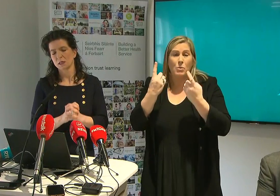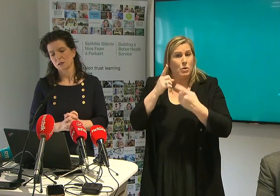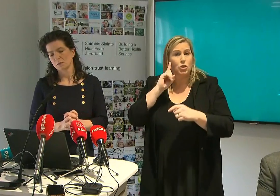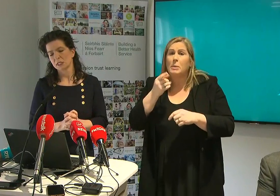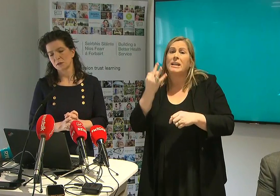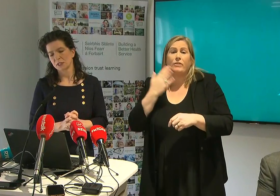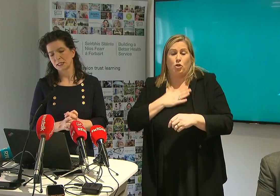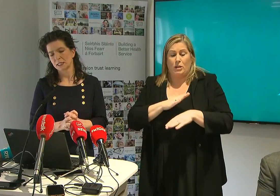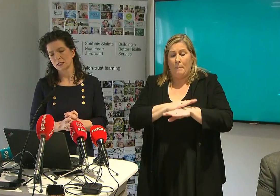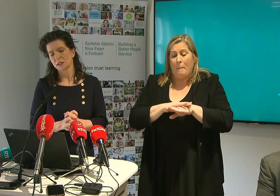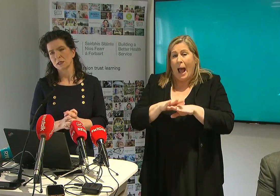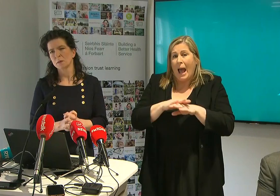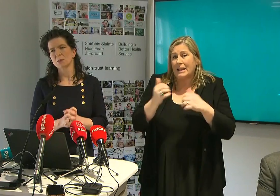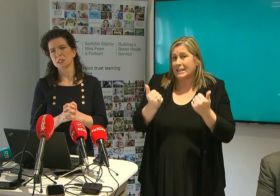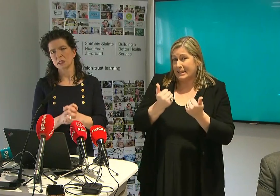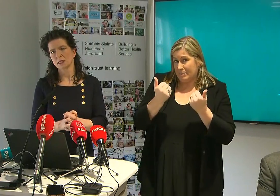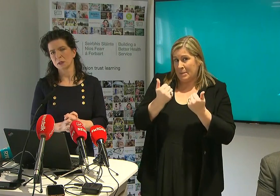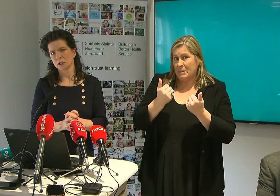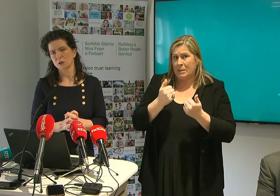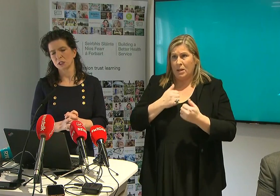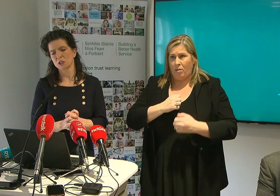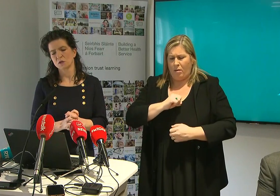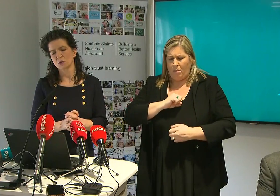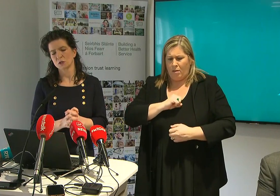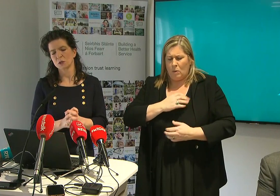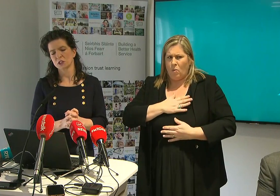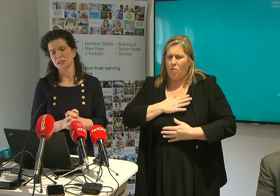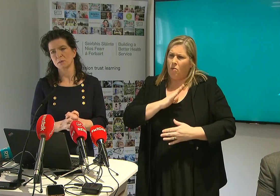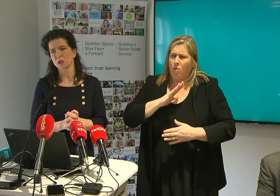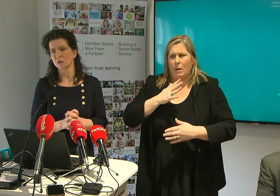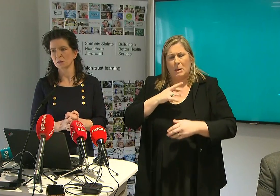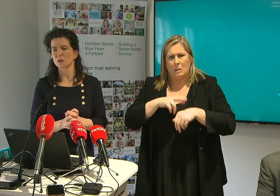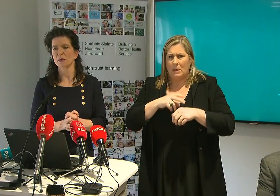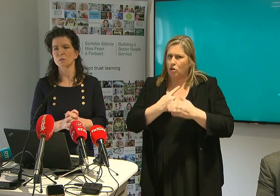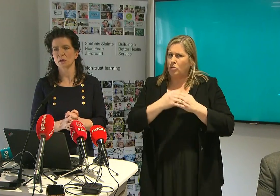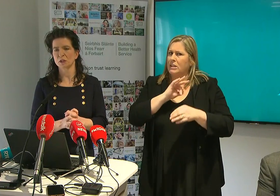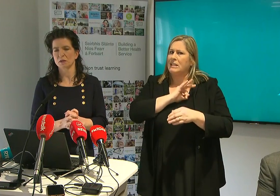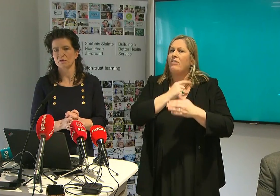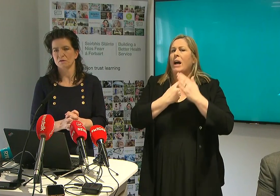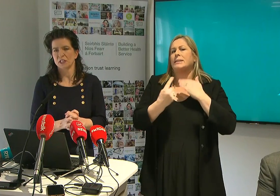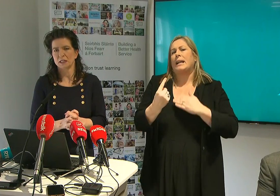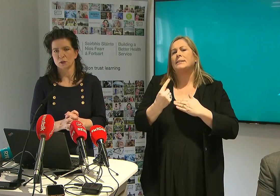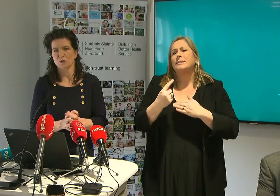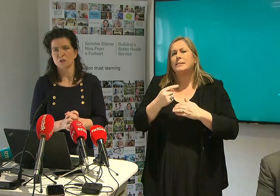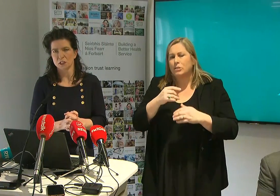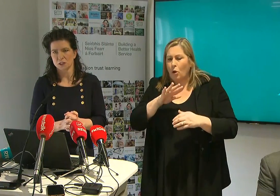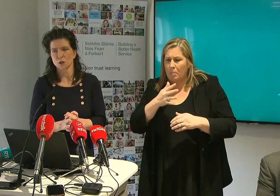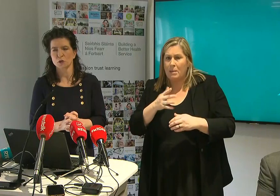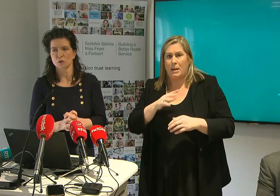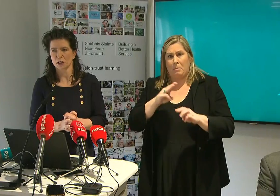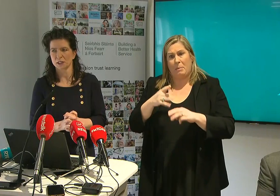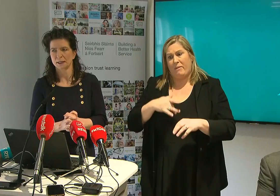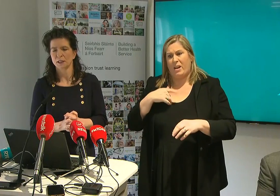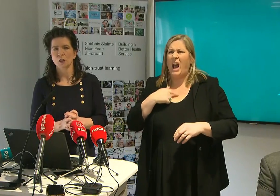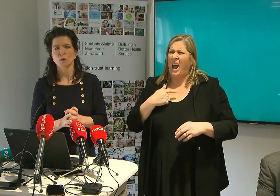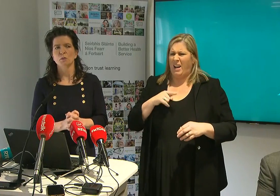to be self-isolating. And people need to think about that going into the future. Is what does that mean for them? So they might be what feel they're fit to go